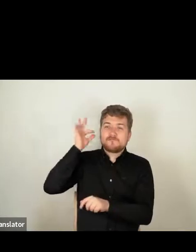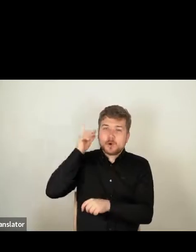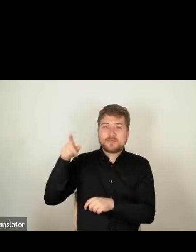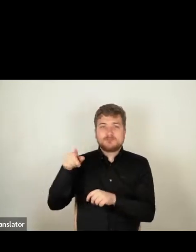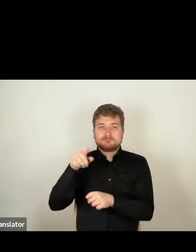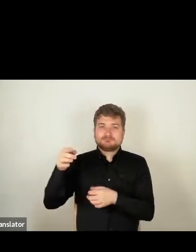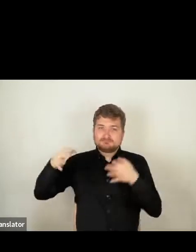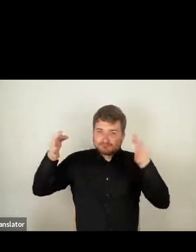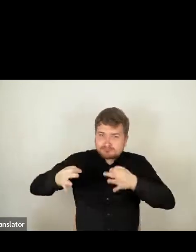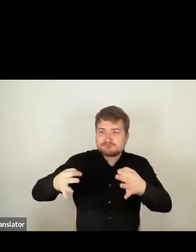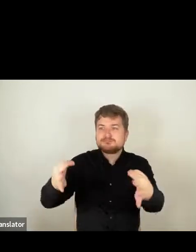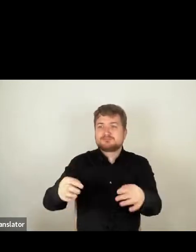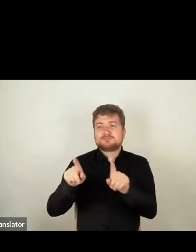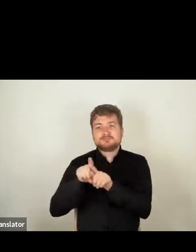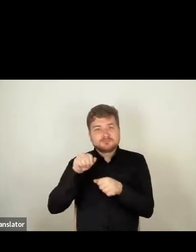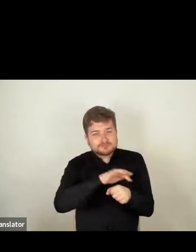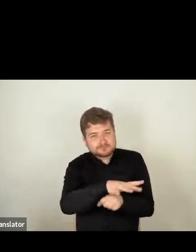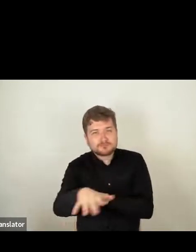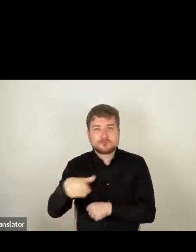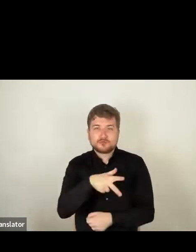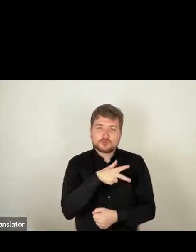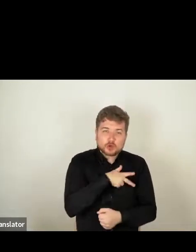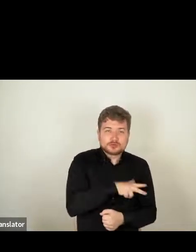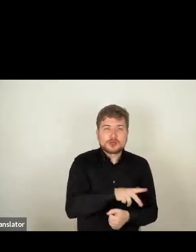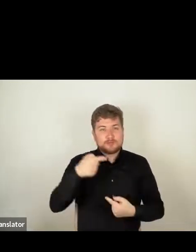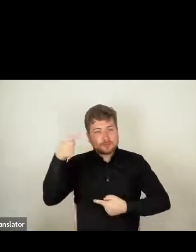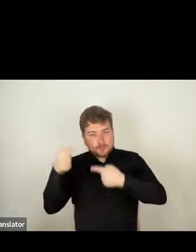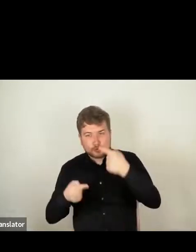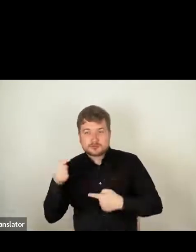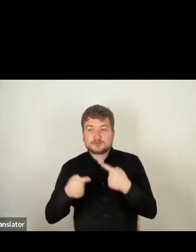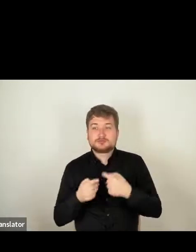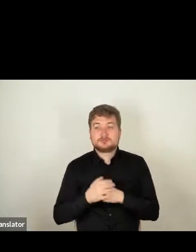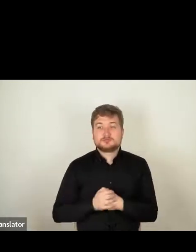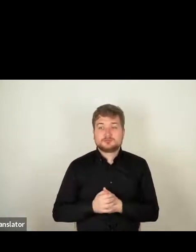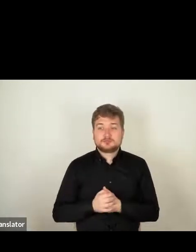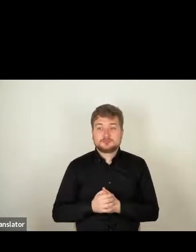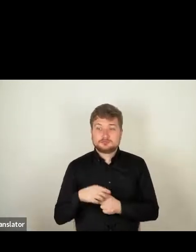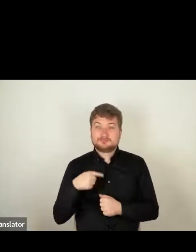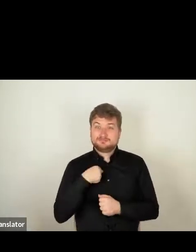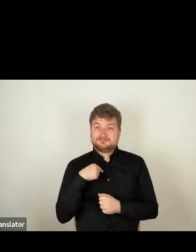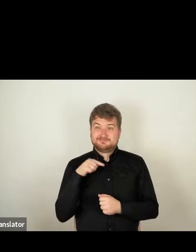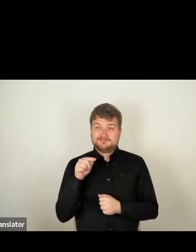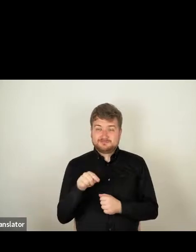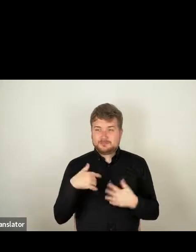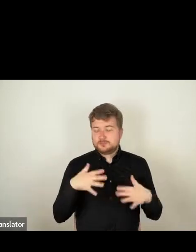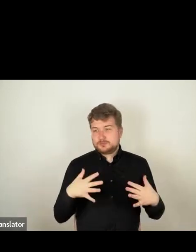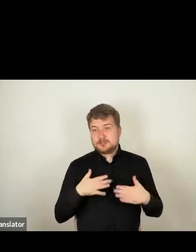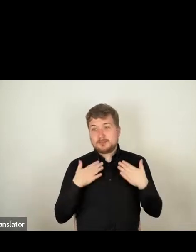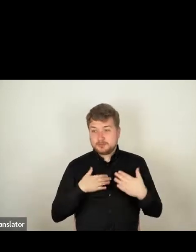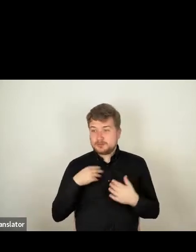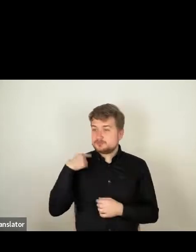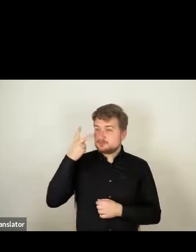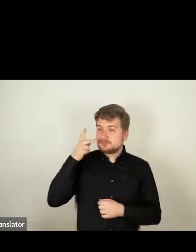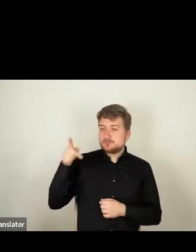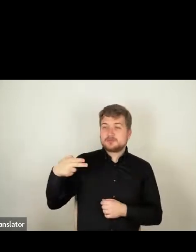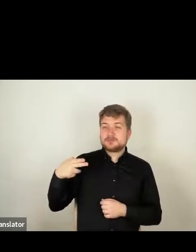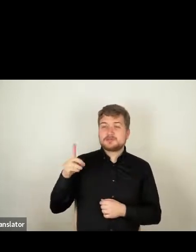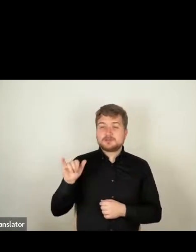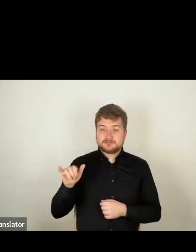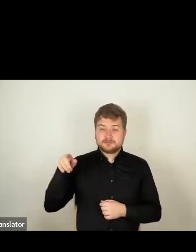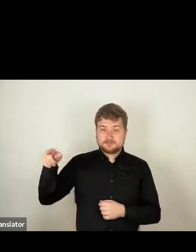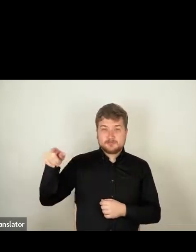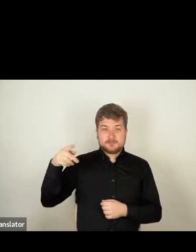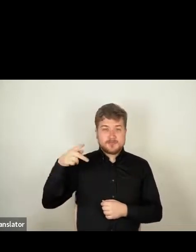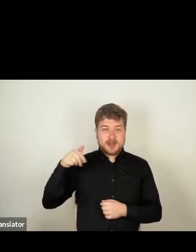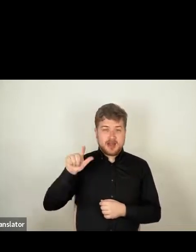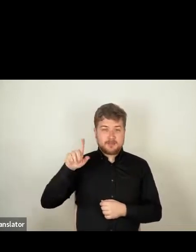have to make this step forward. And I was also pleased to see Dr. Palmieri talking about gender being non-binary. This